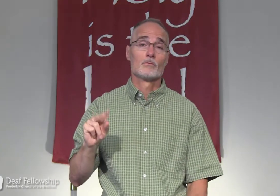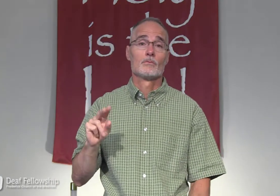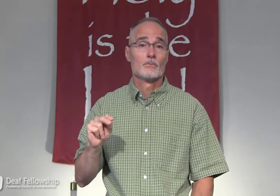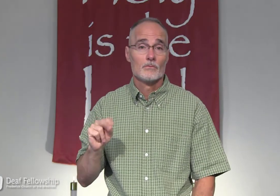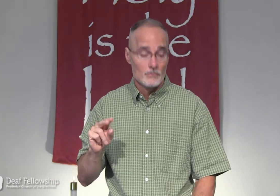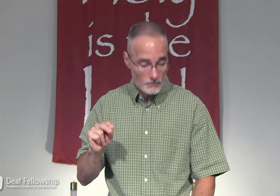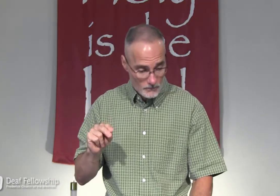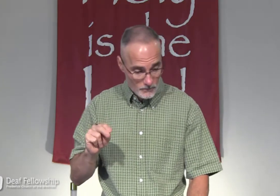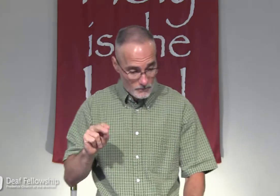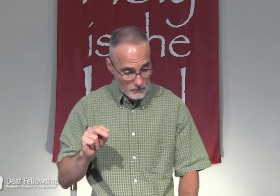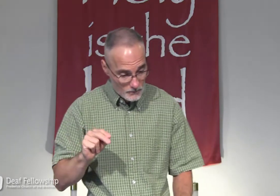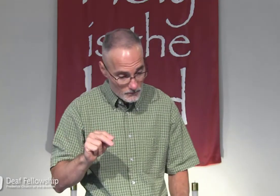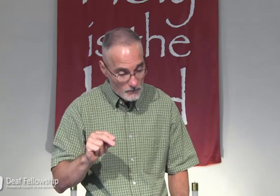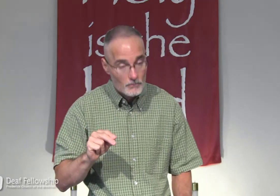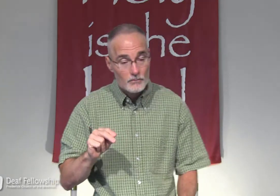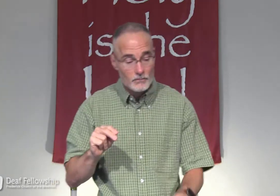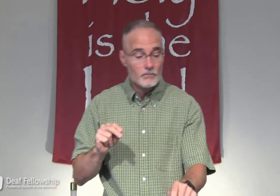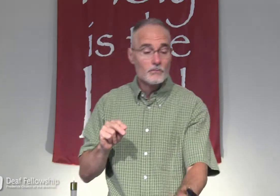So we don't ask other people what they think.